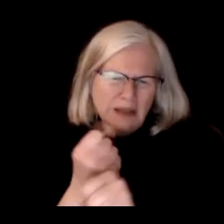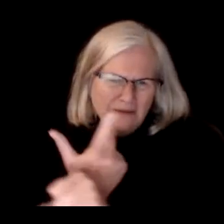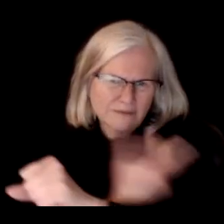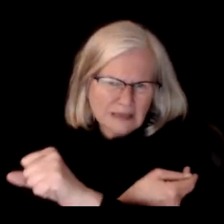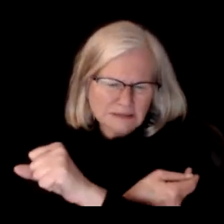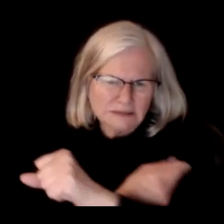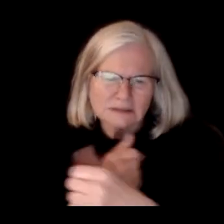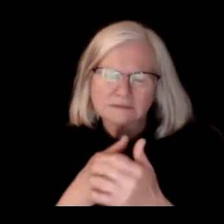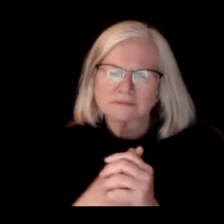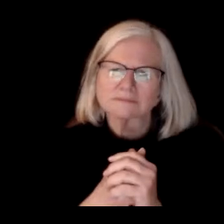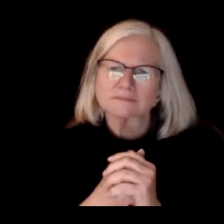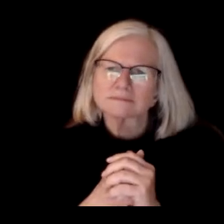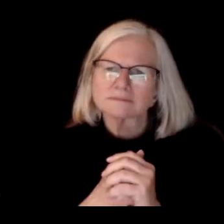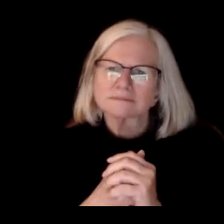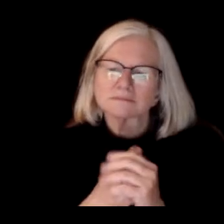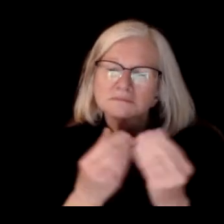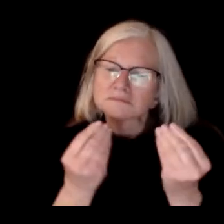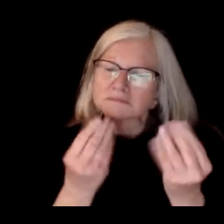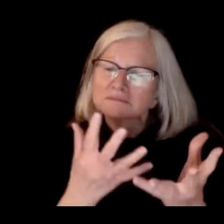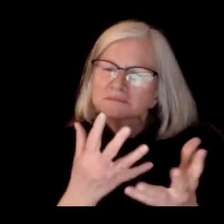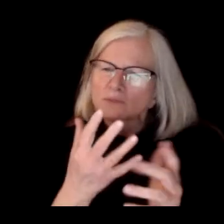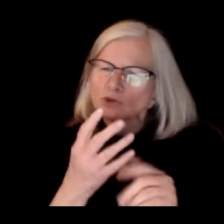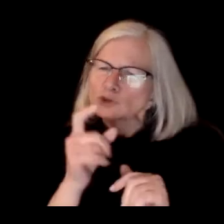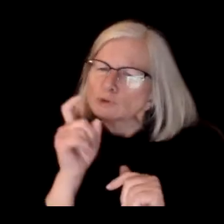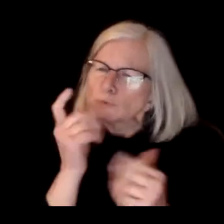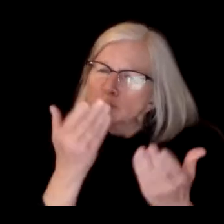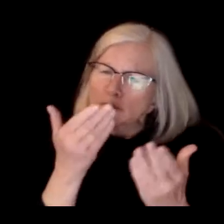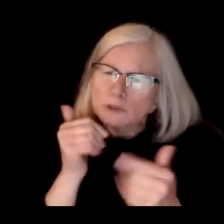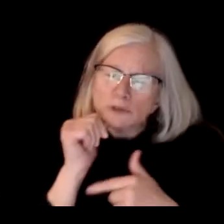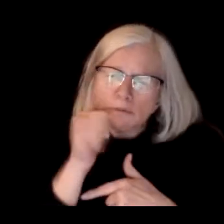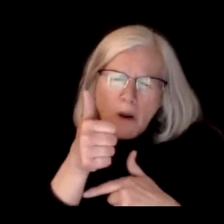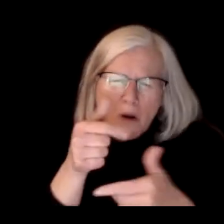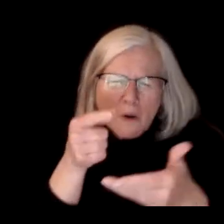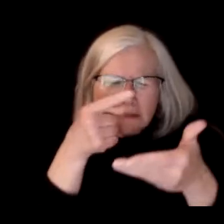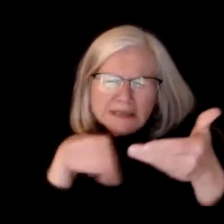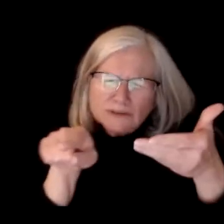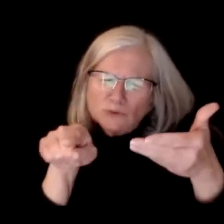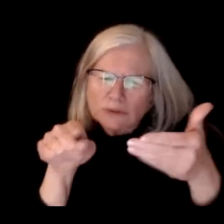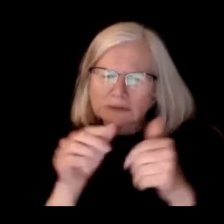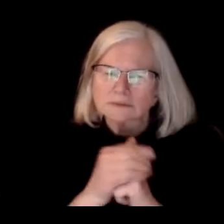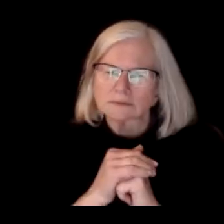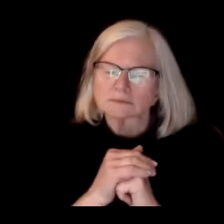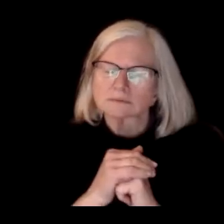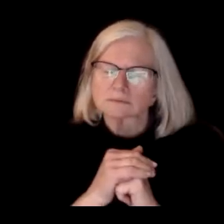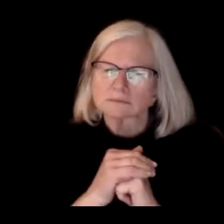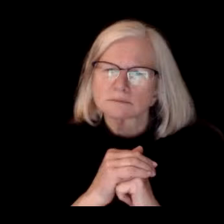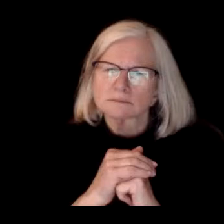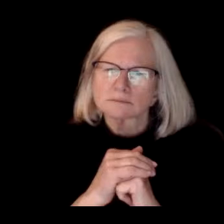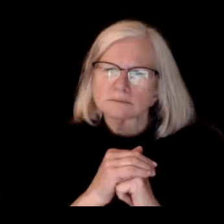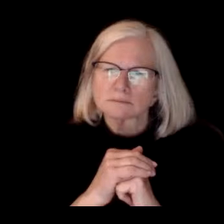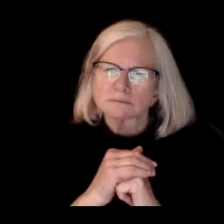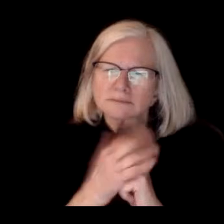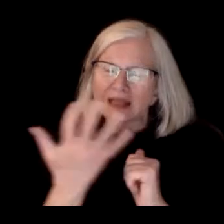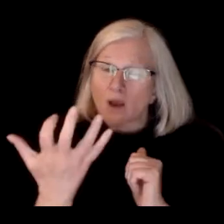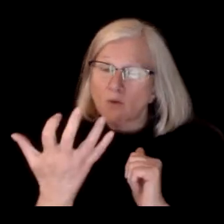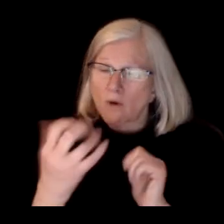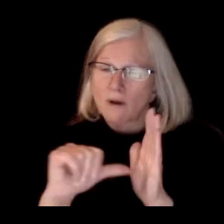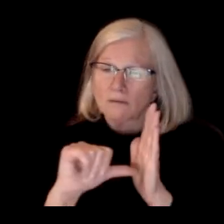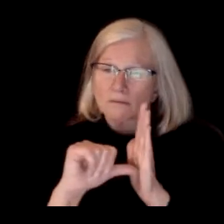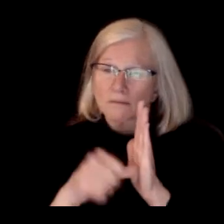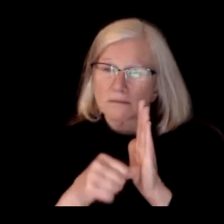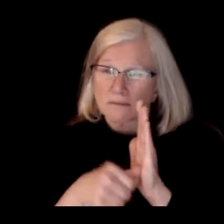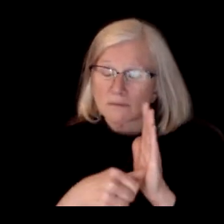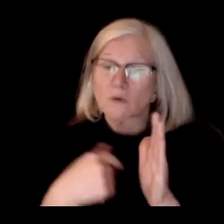next days. I do want to underscore again how important it is that we have increased supply of